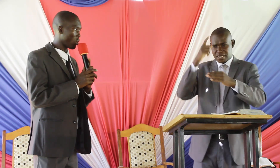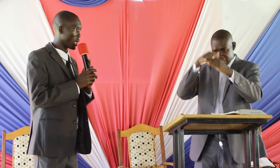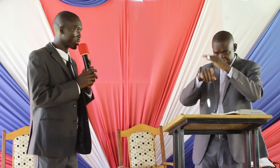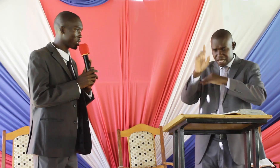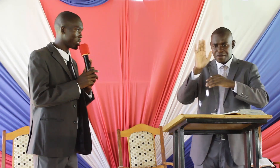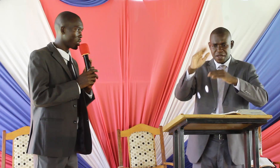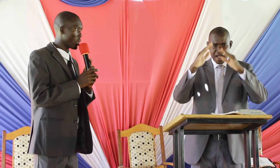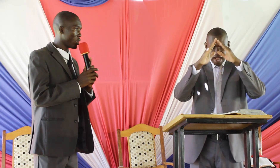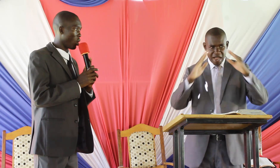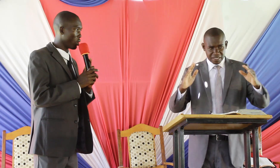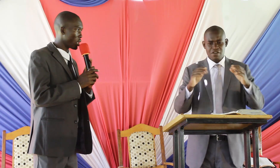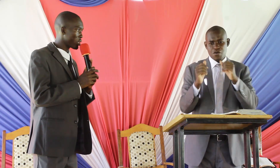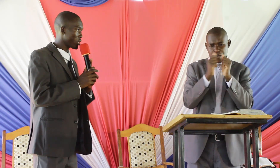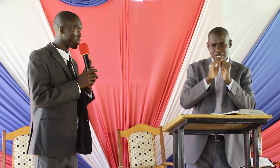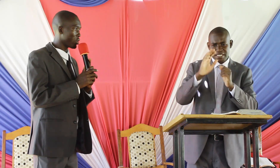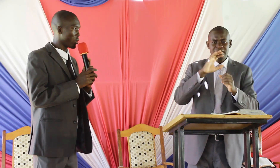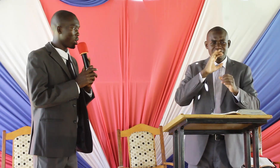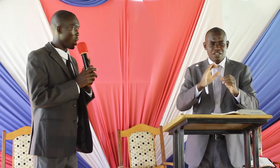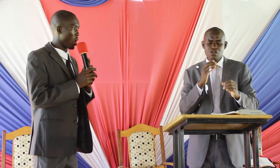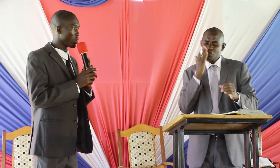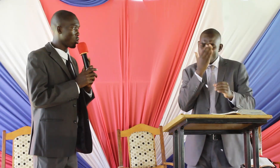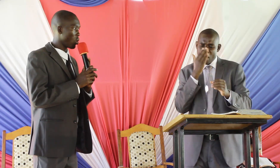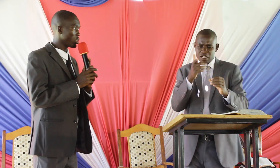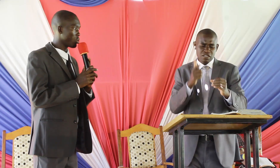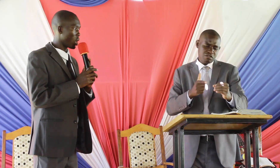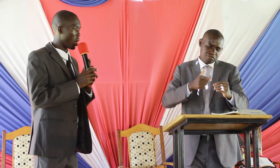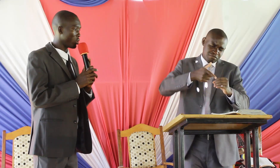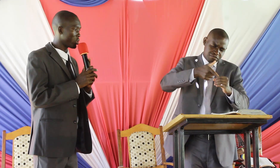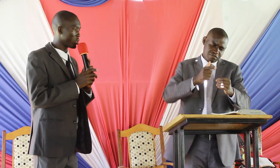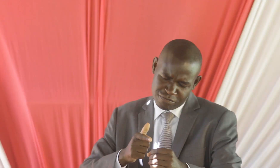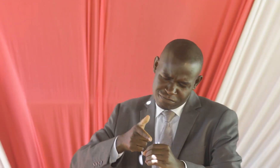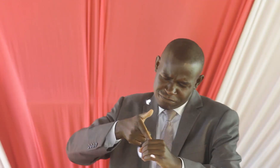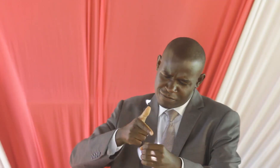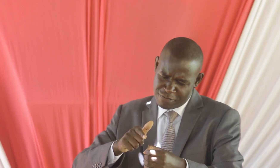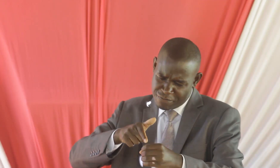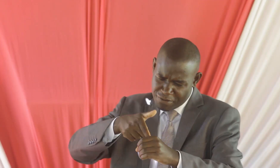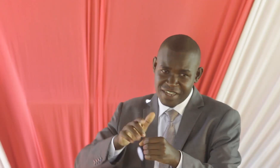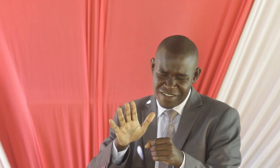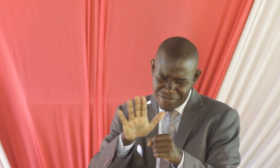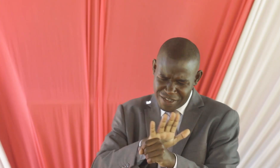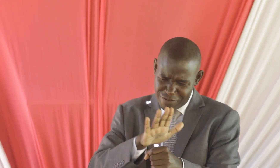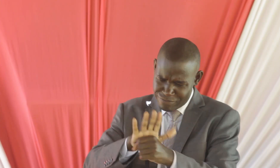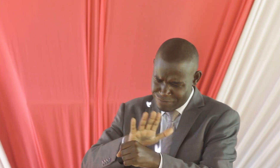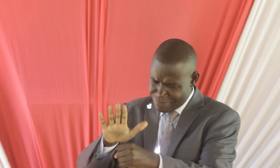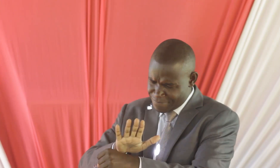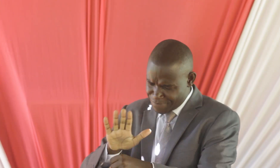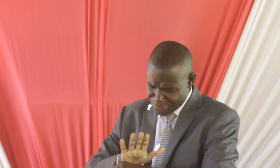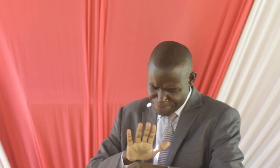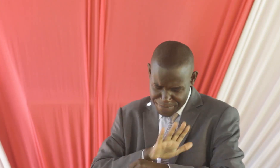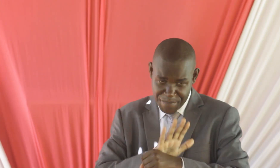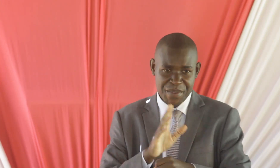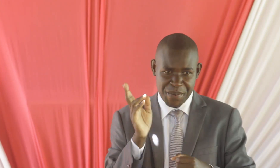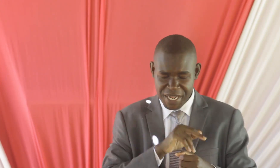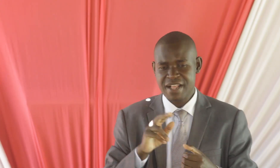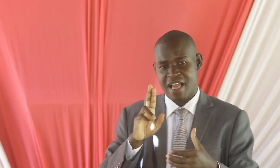and collect oils and go into your house. Pour it inside,